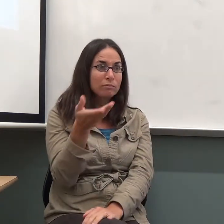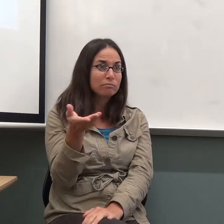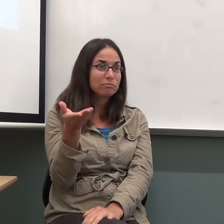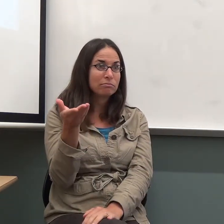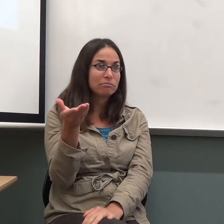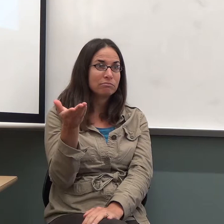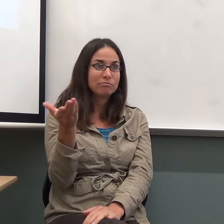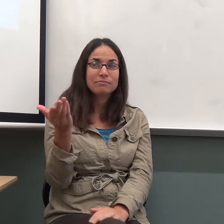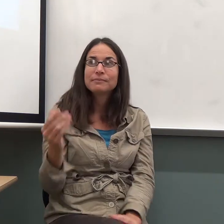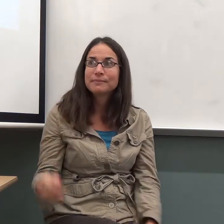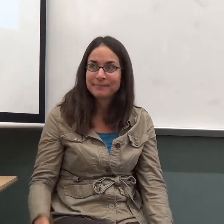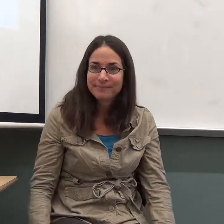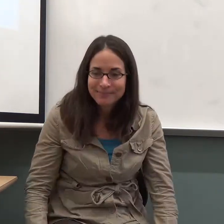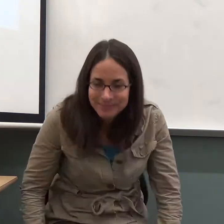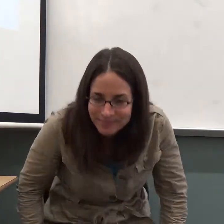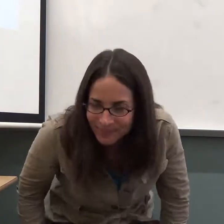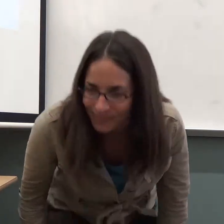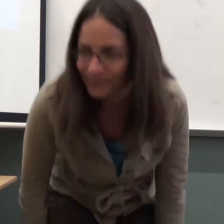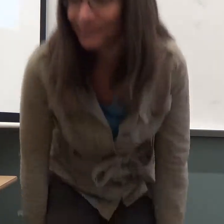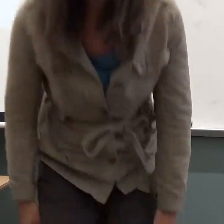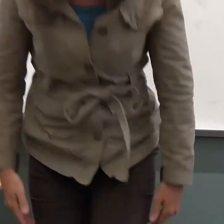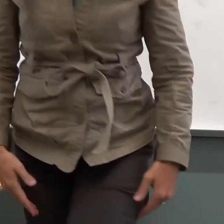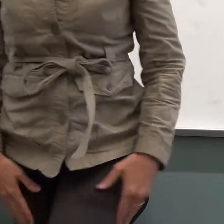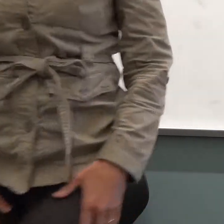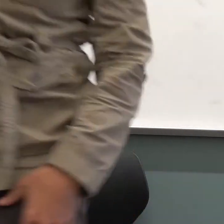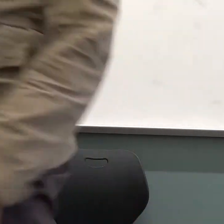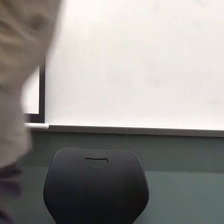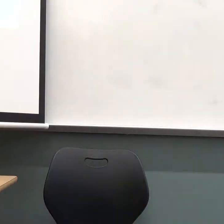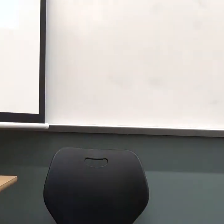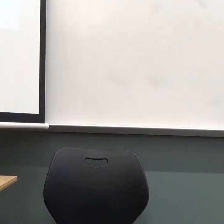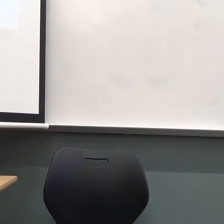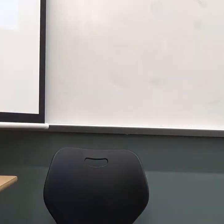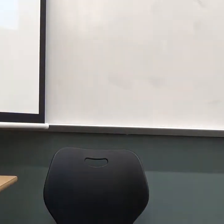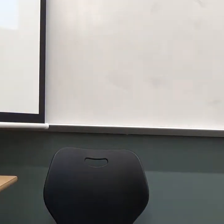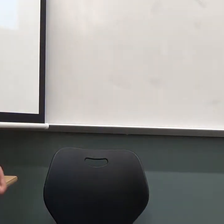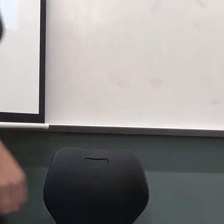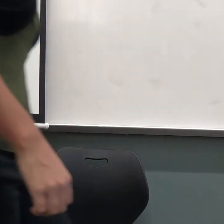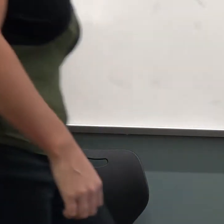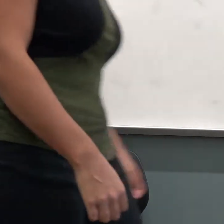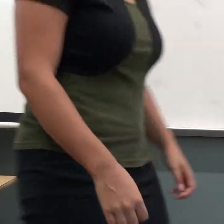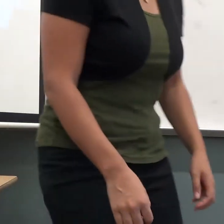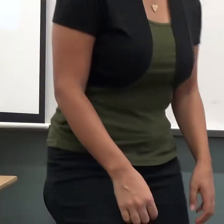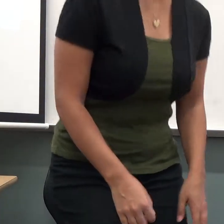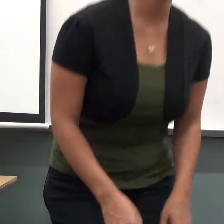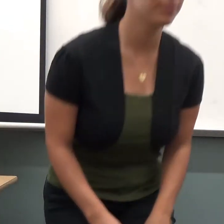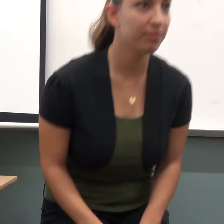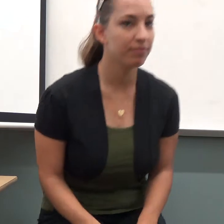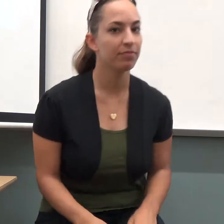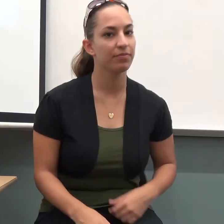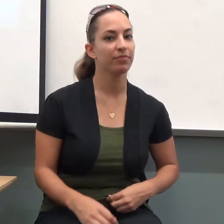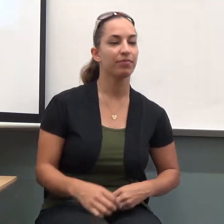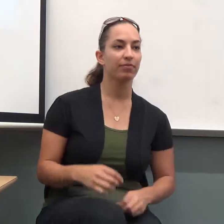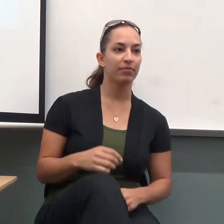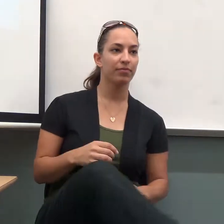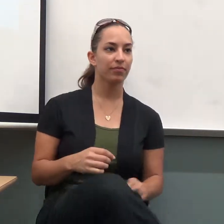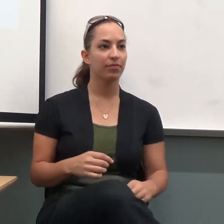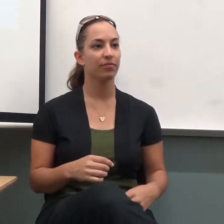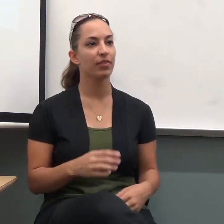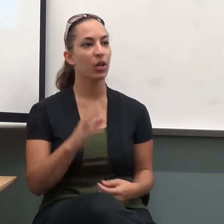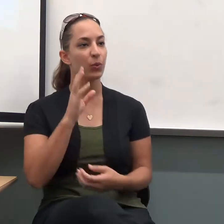Strangers. To give them- Strangers. Okay, now, look what I can do here. I'm going to show you something really quick, all right? If I write